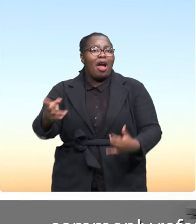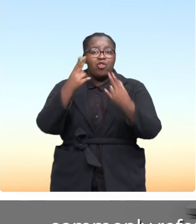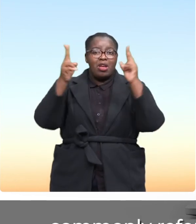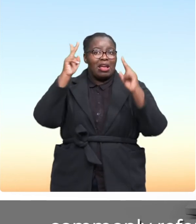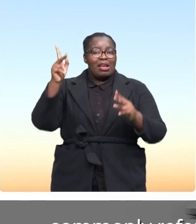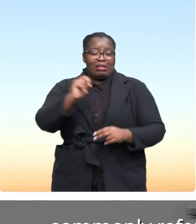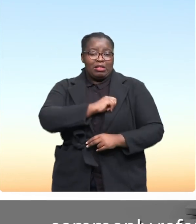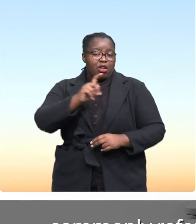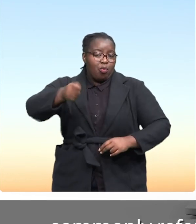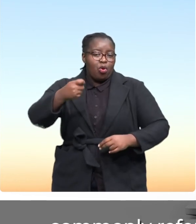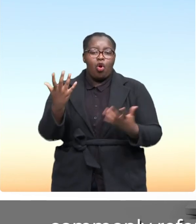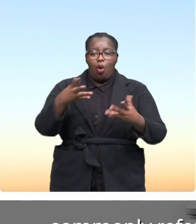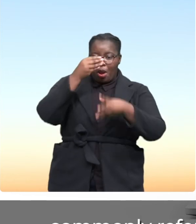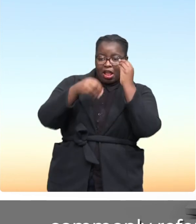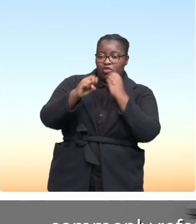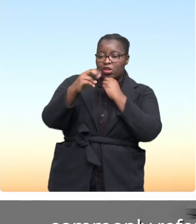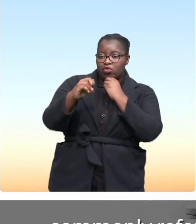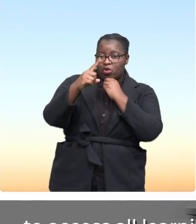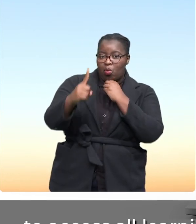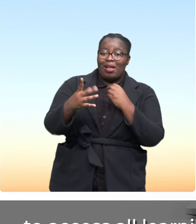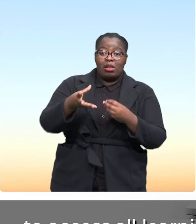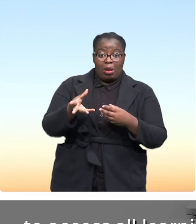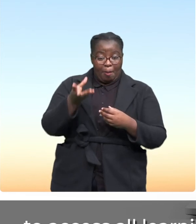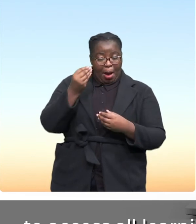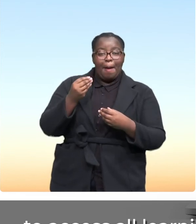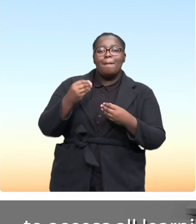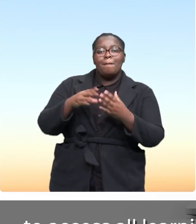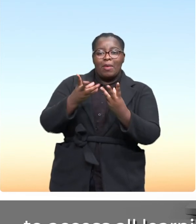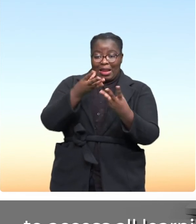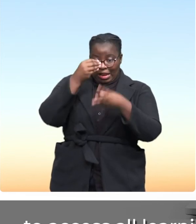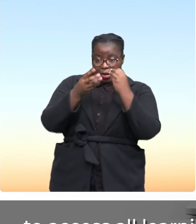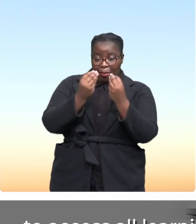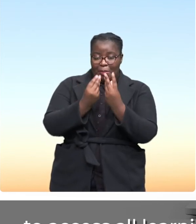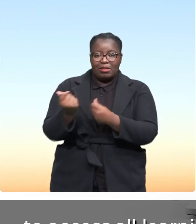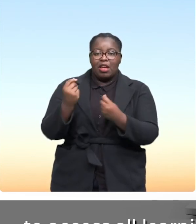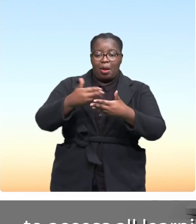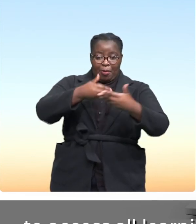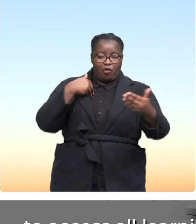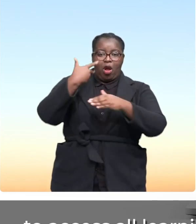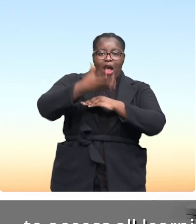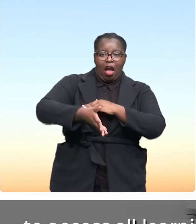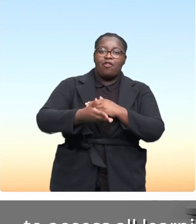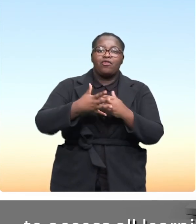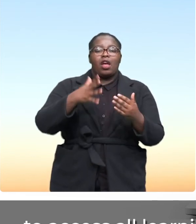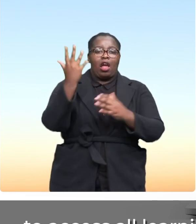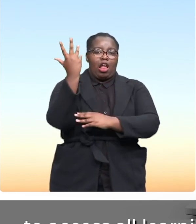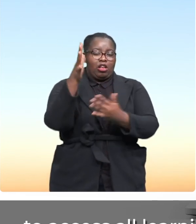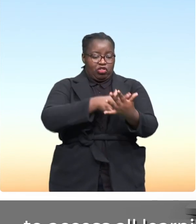Moodle or Learn 2021, to access all the learning materials prior and post scheduled lectures.